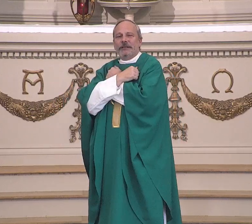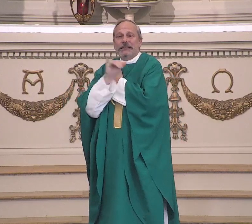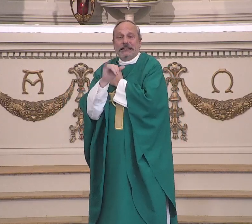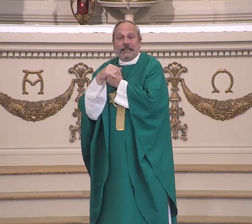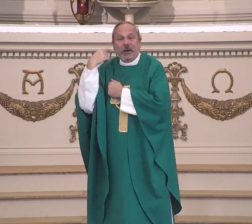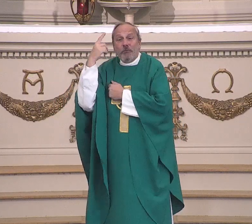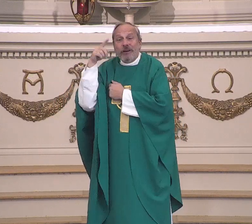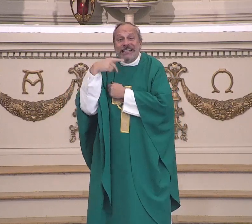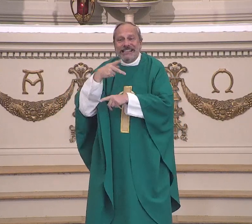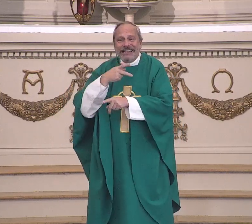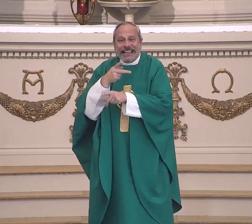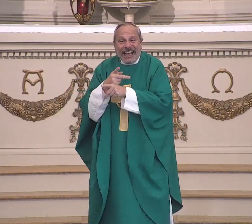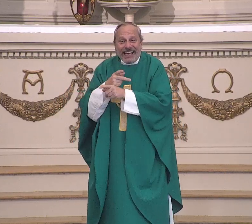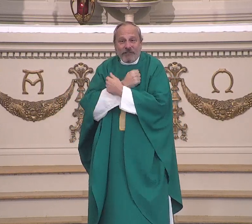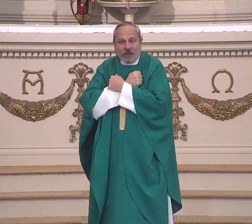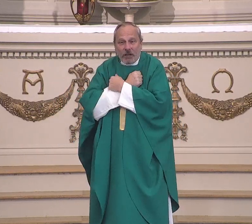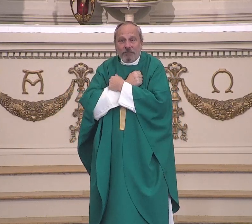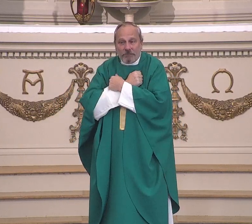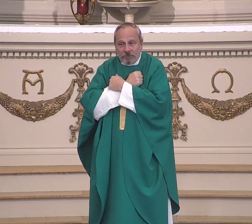He embraces us.